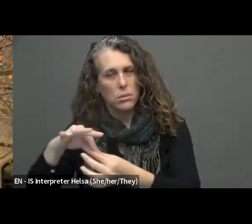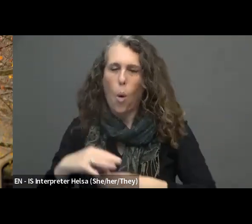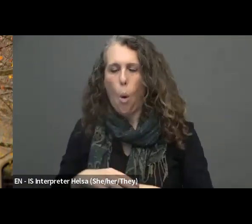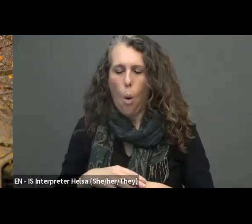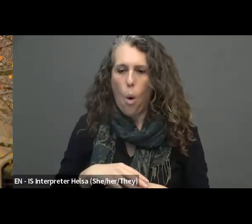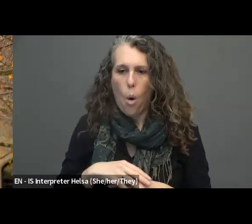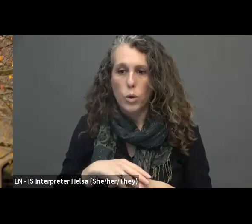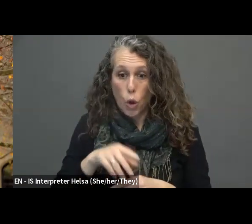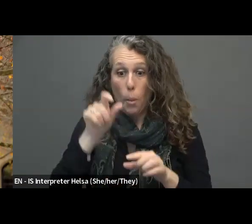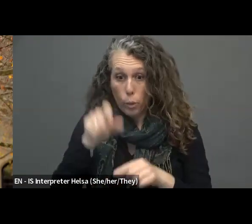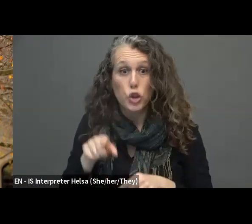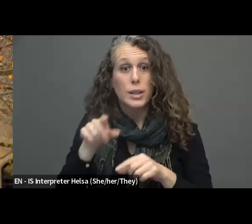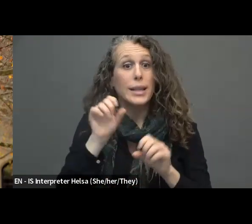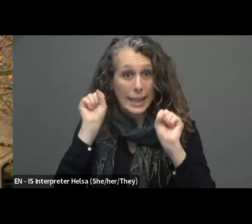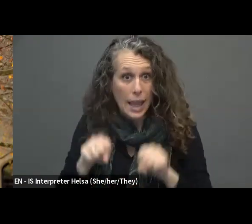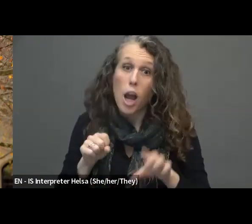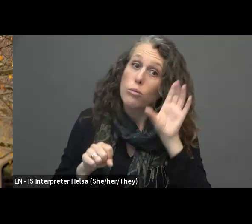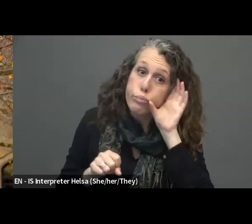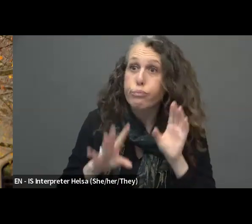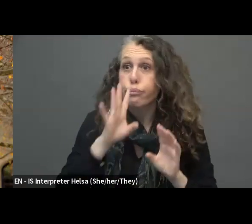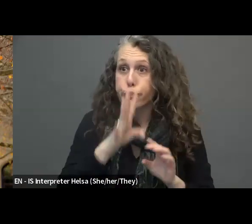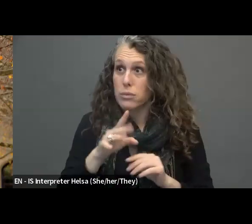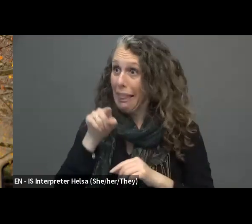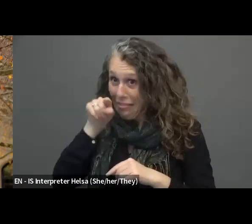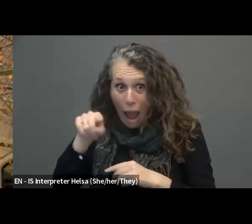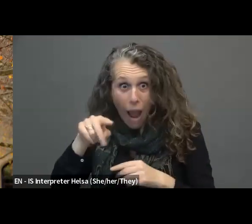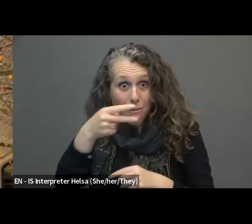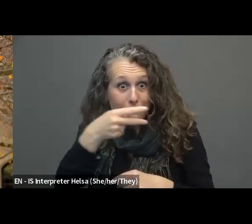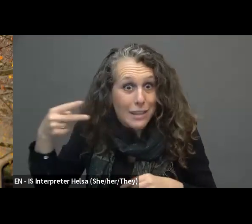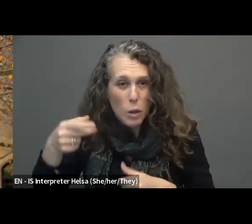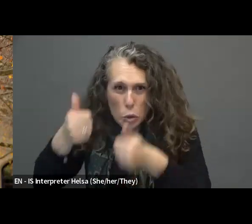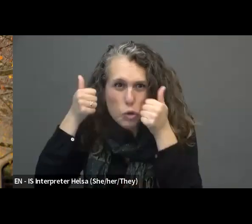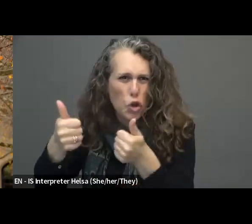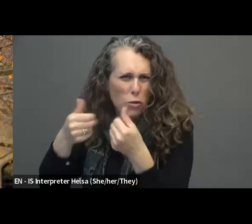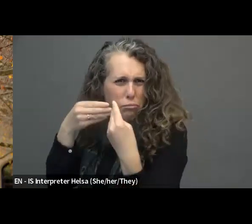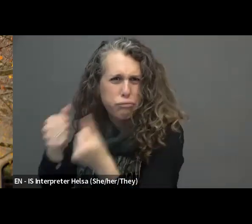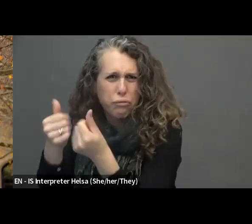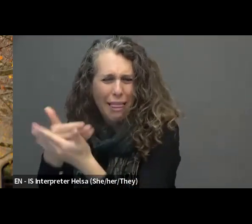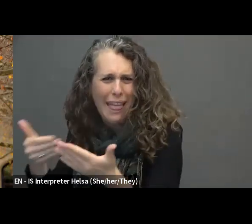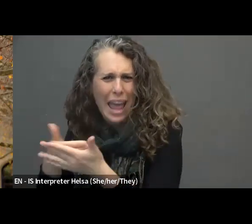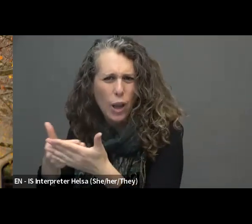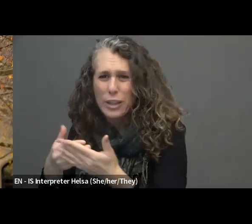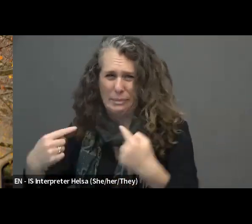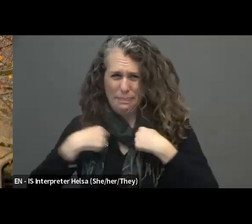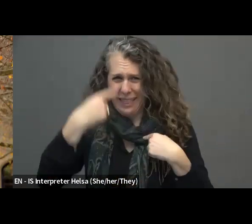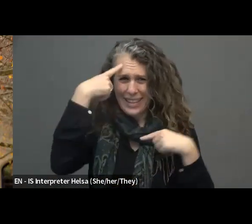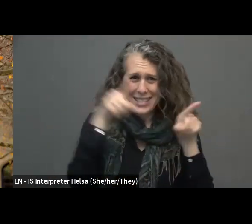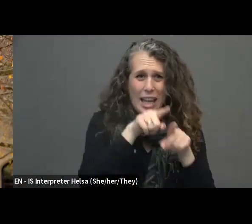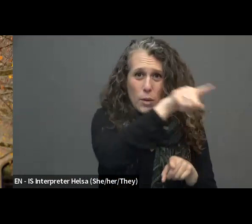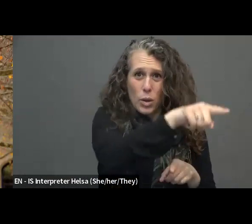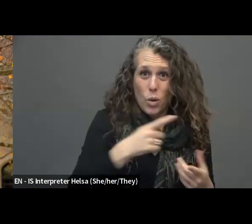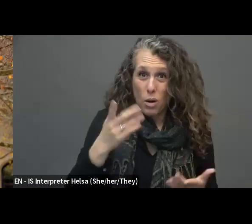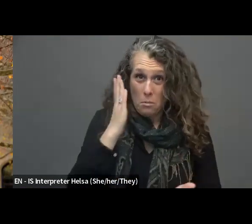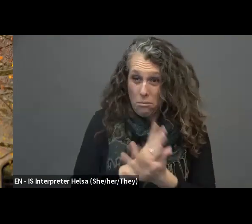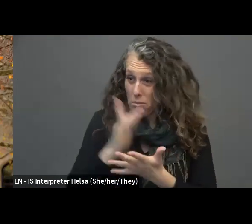of language proficiency. Whereas I argue that, just like you just did, that it doesn't show any production, right? You're